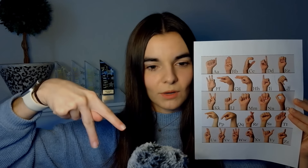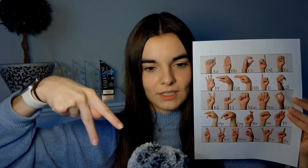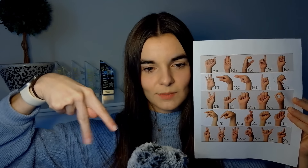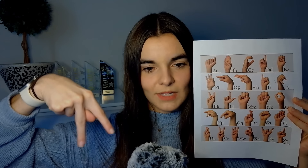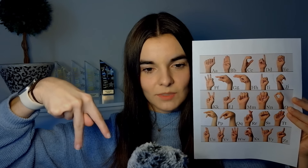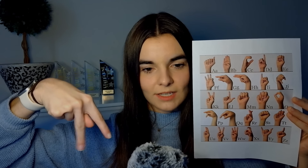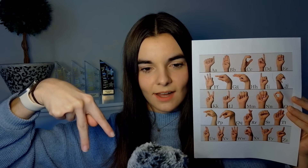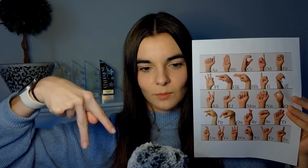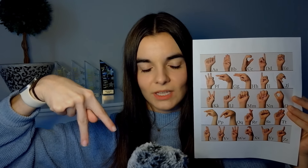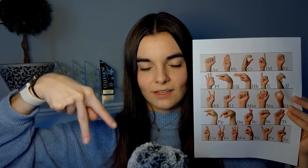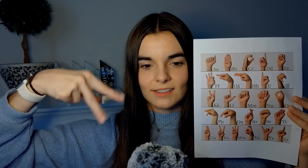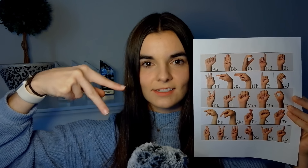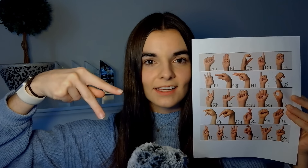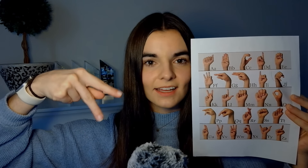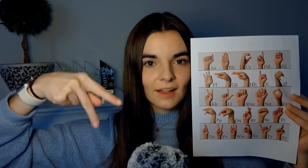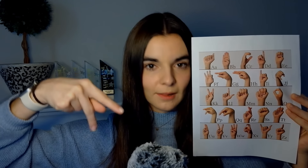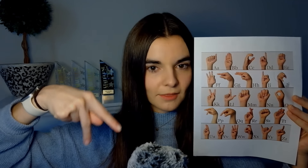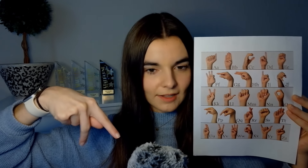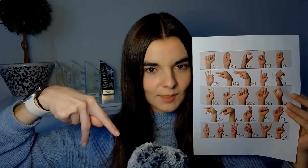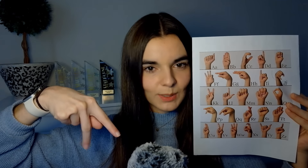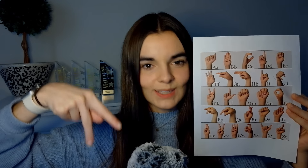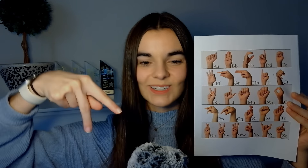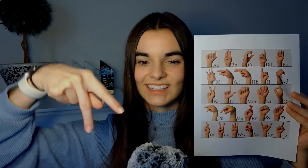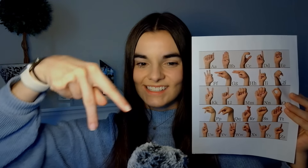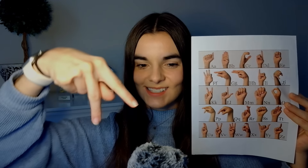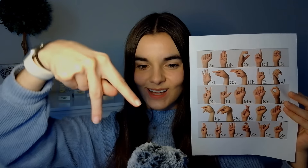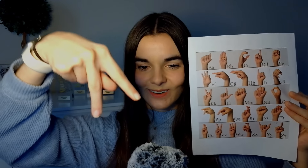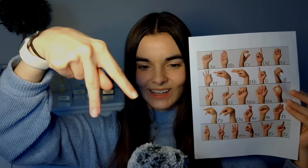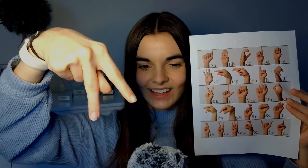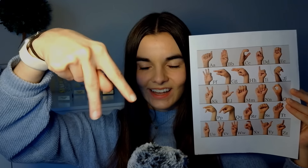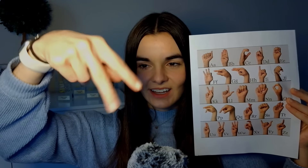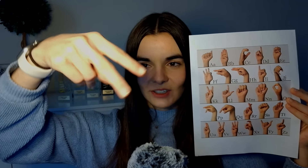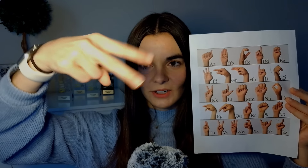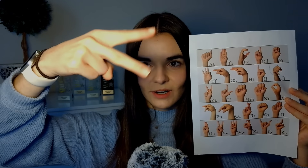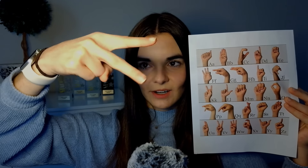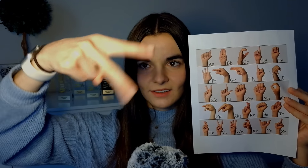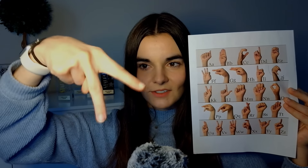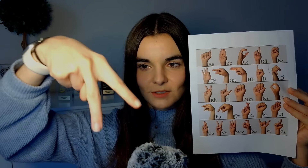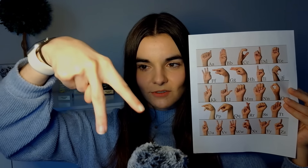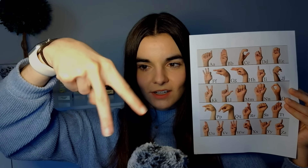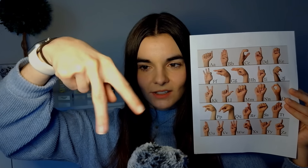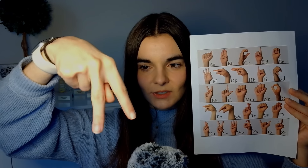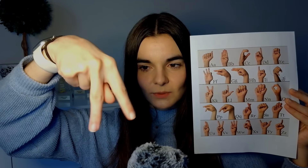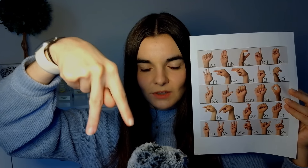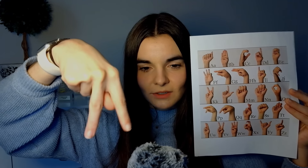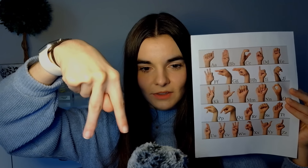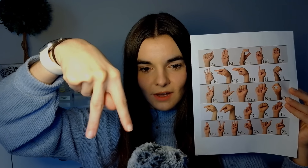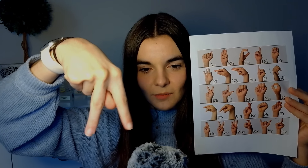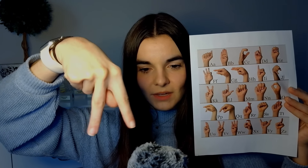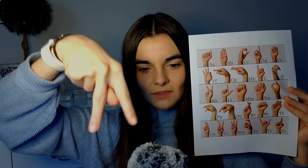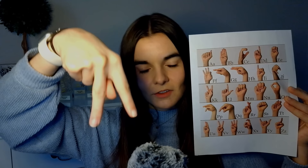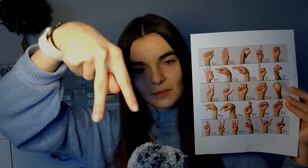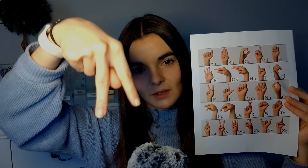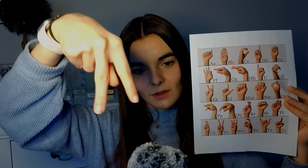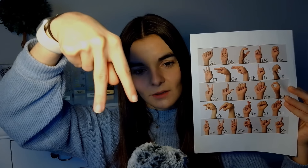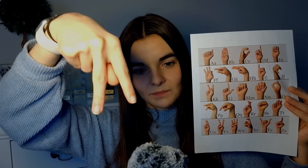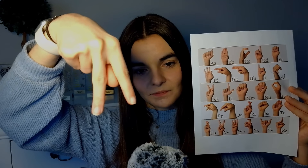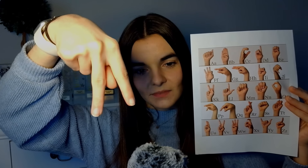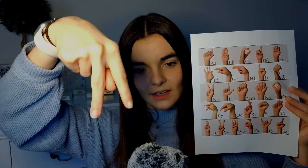to be upside down because that's a P. So your two fingers with your thumb in the middle